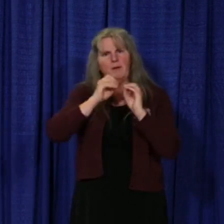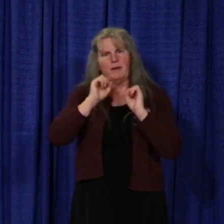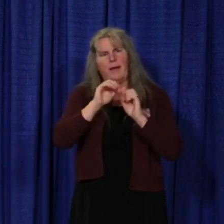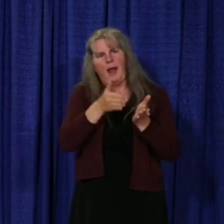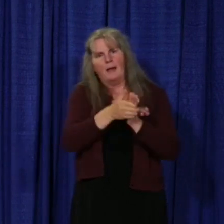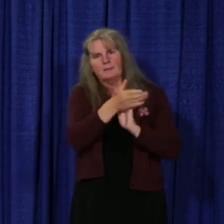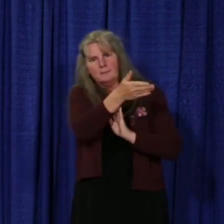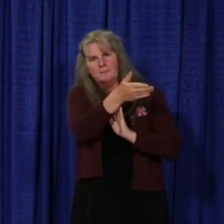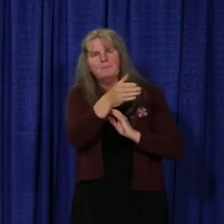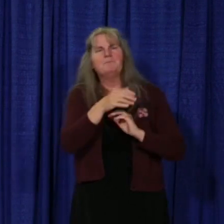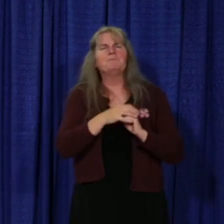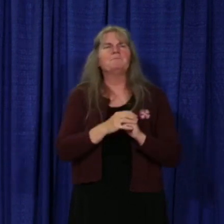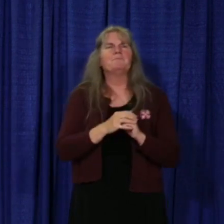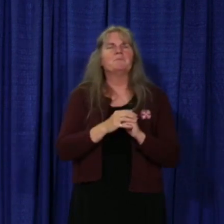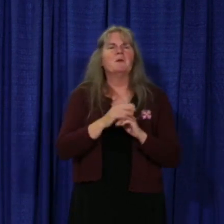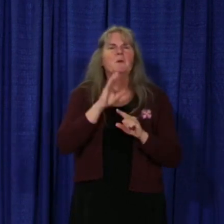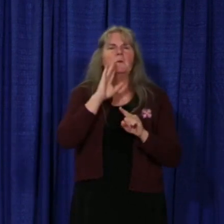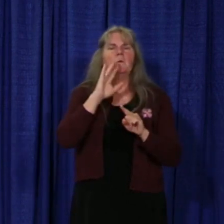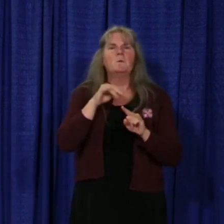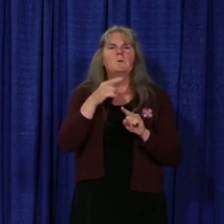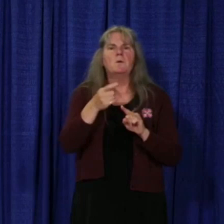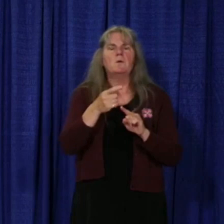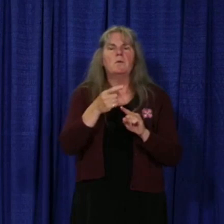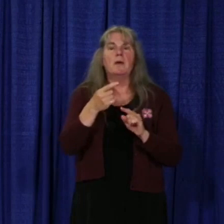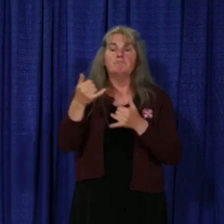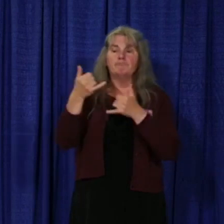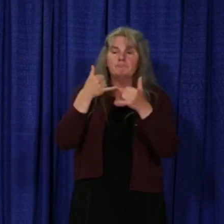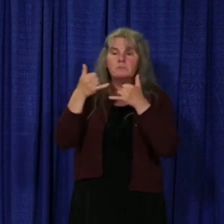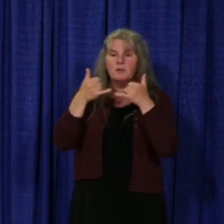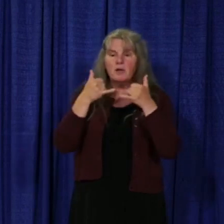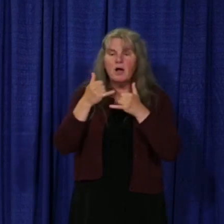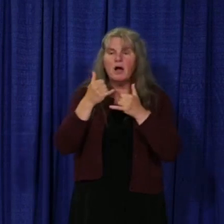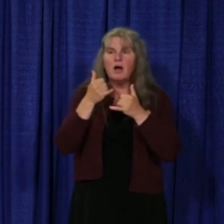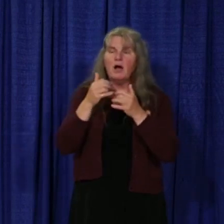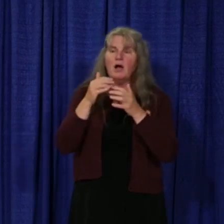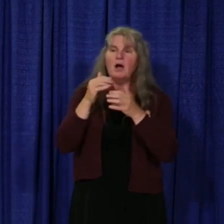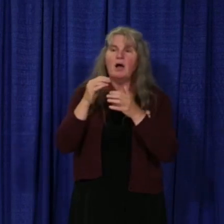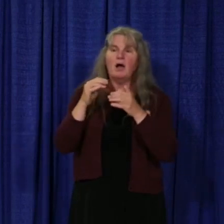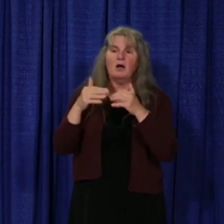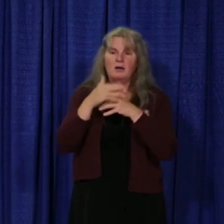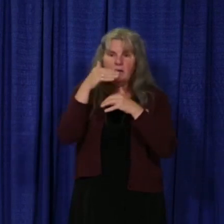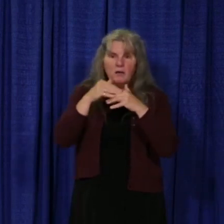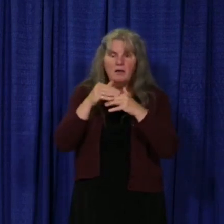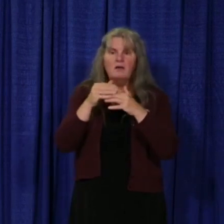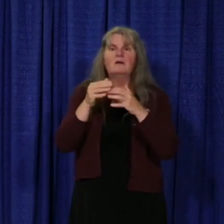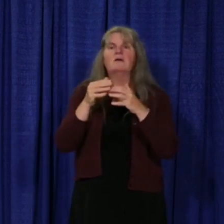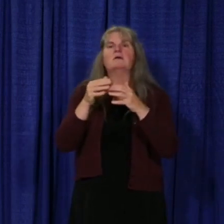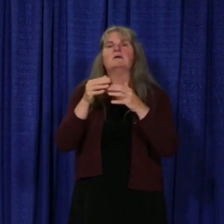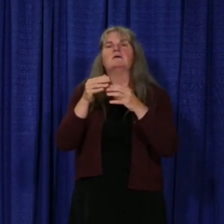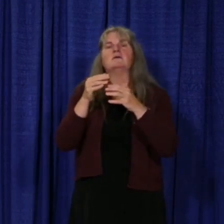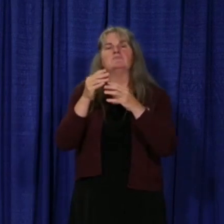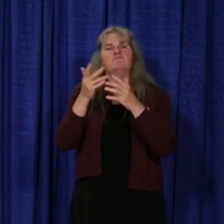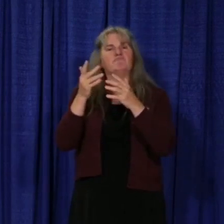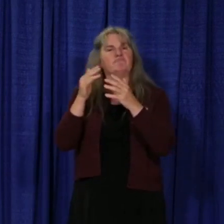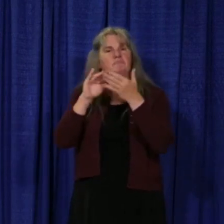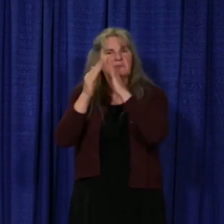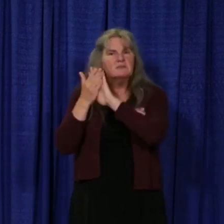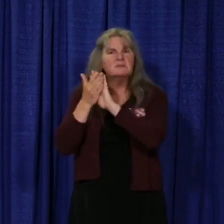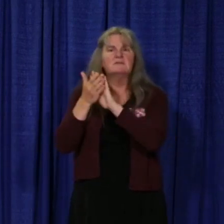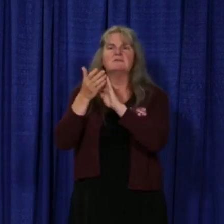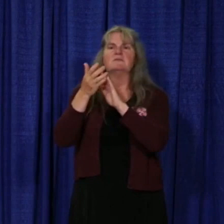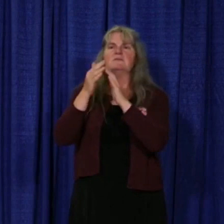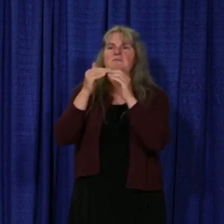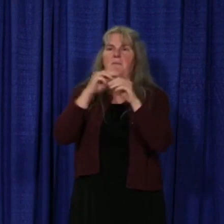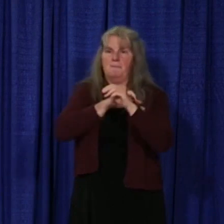will say, having phone calls with chief and councils, and John's having Minister Stryker having conversations with the mayors and